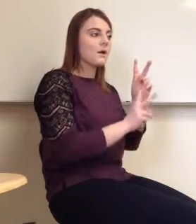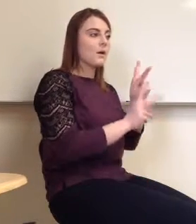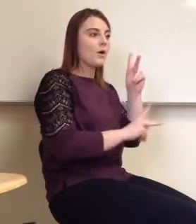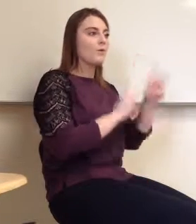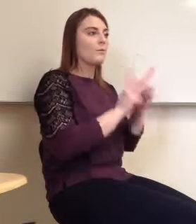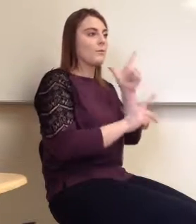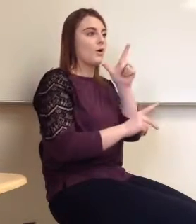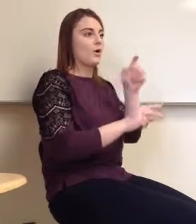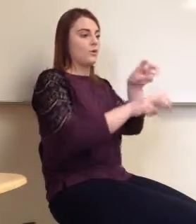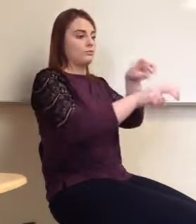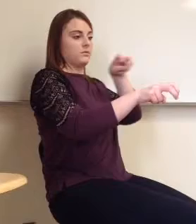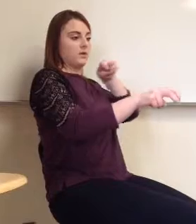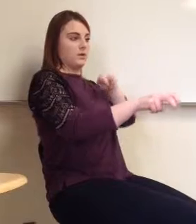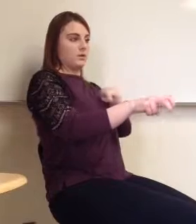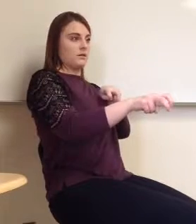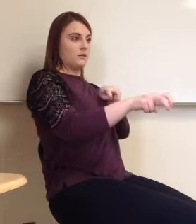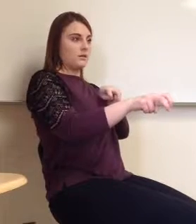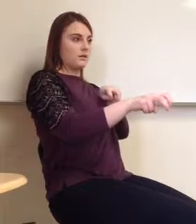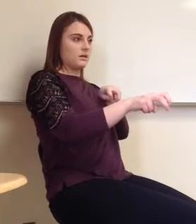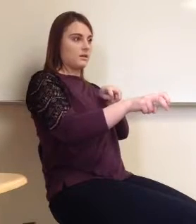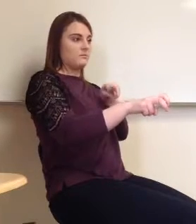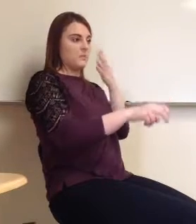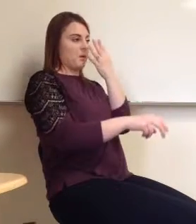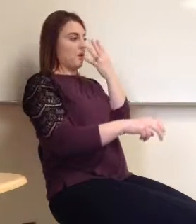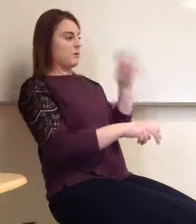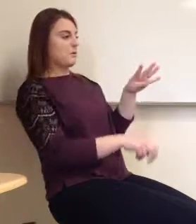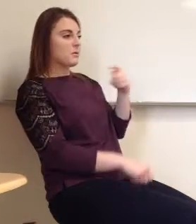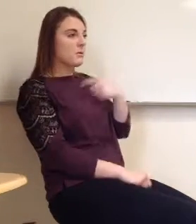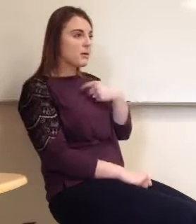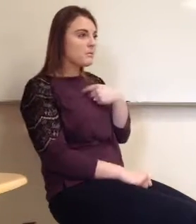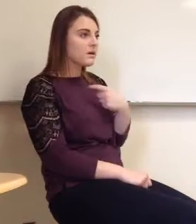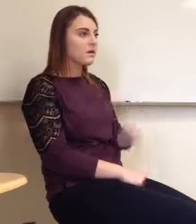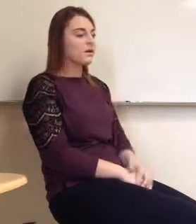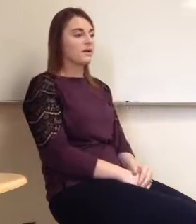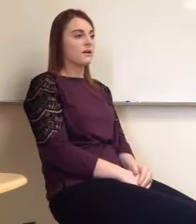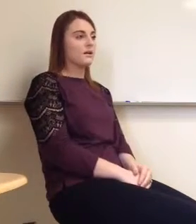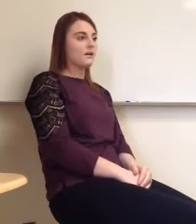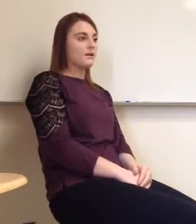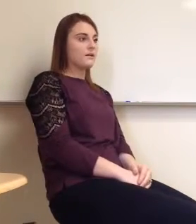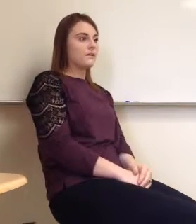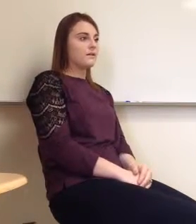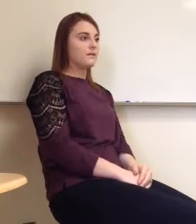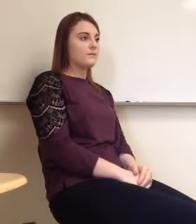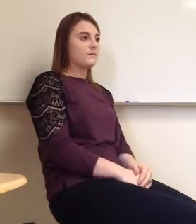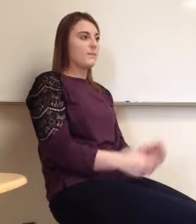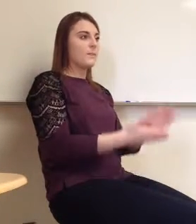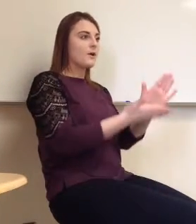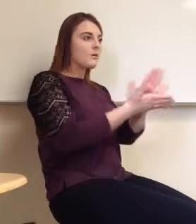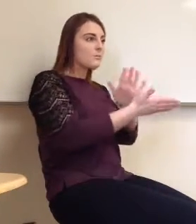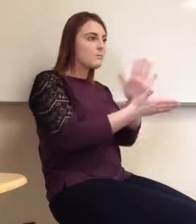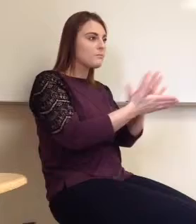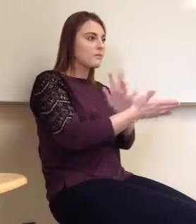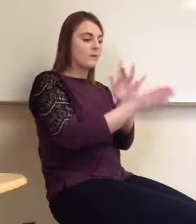precision. The pages of their notebooks are empty. They carry neither pencil nor